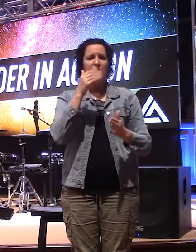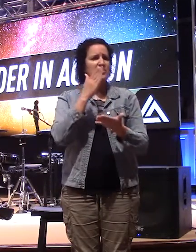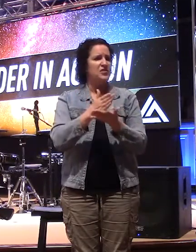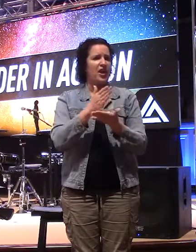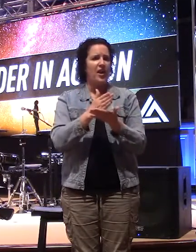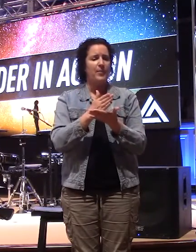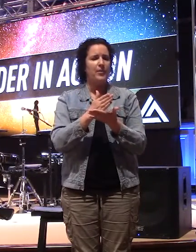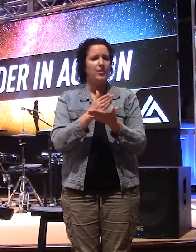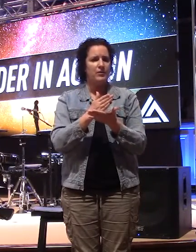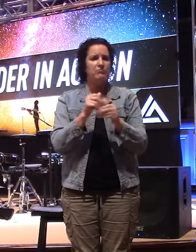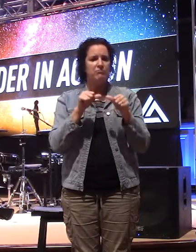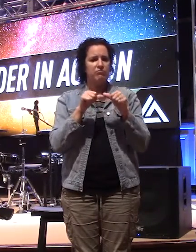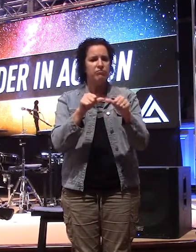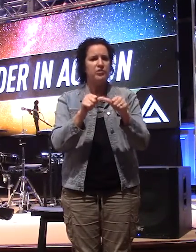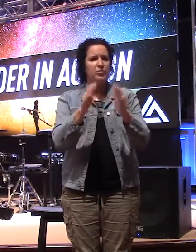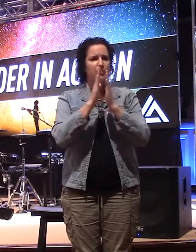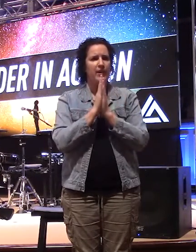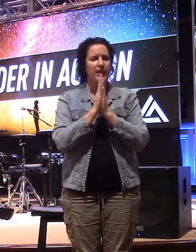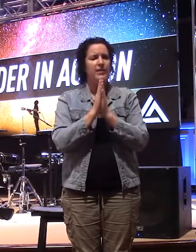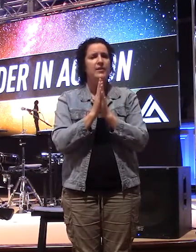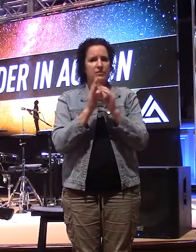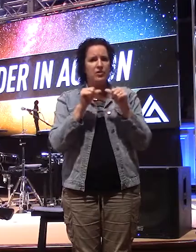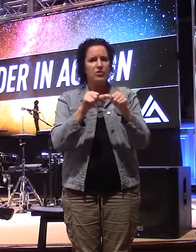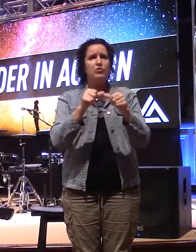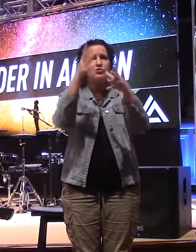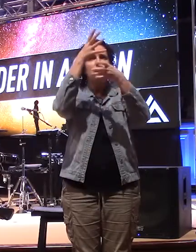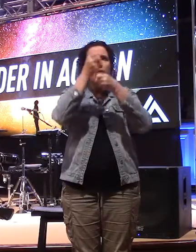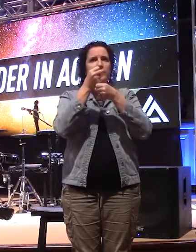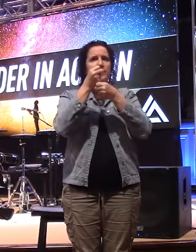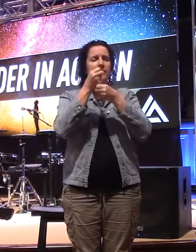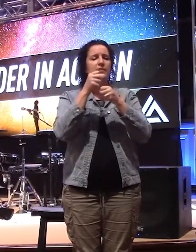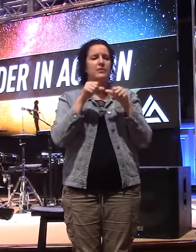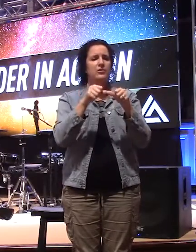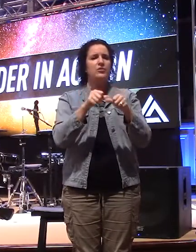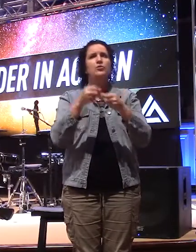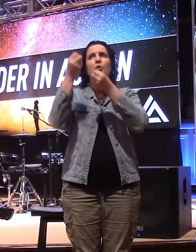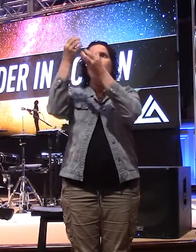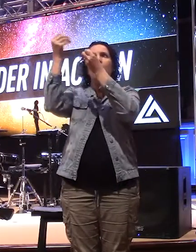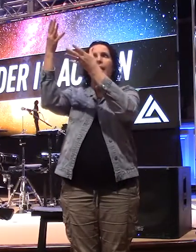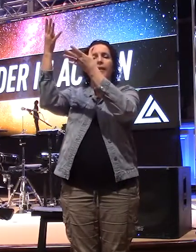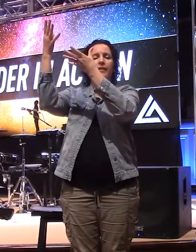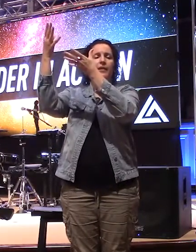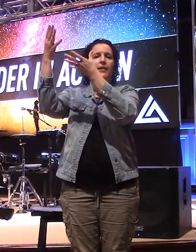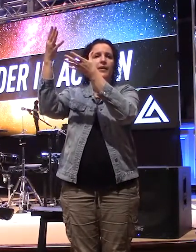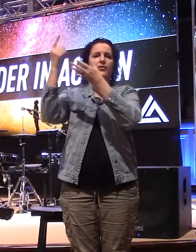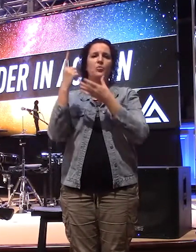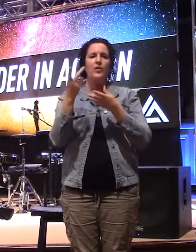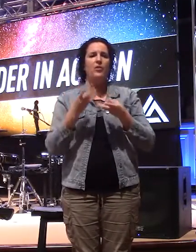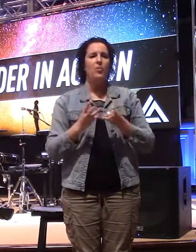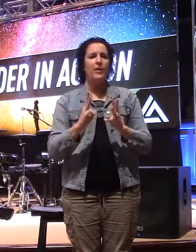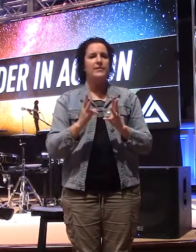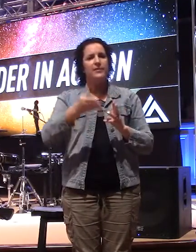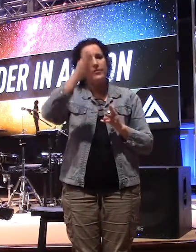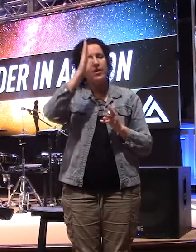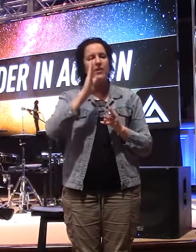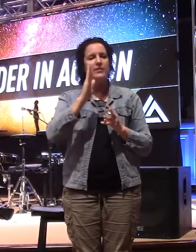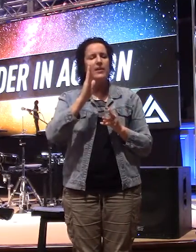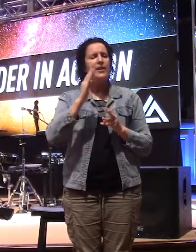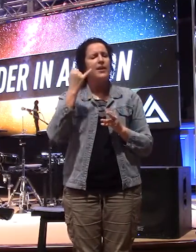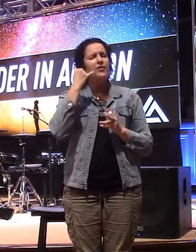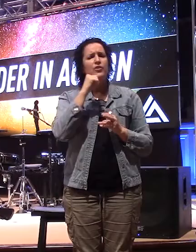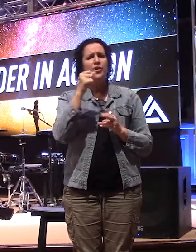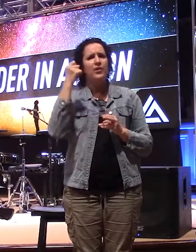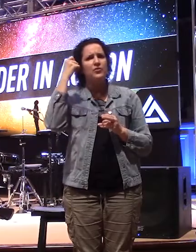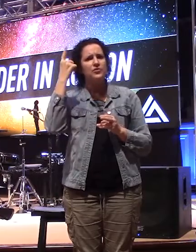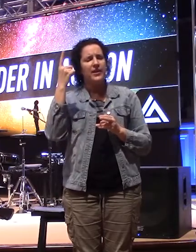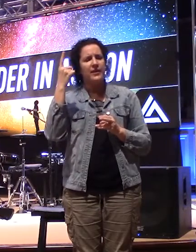stop. You keep on praying, you keep on trusting, you keep on obeying. It's one of the ways of God. If you understand that, then